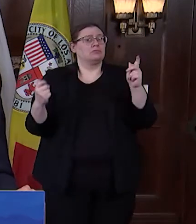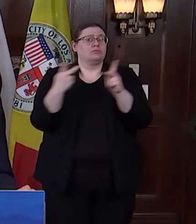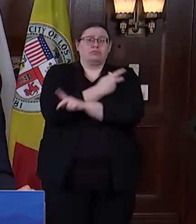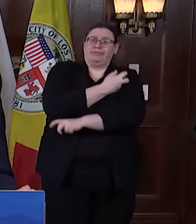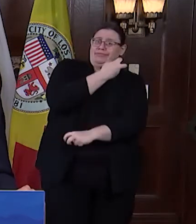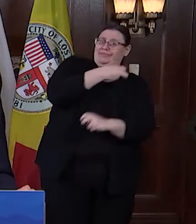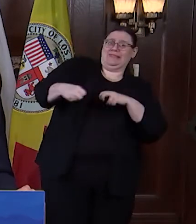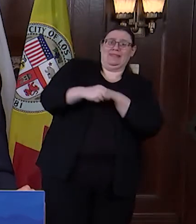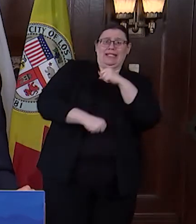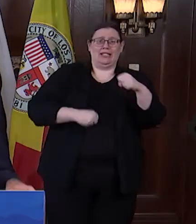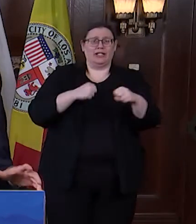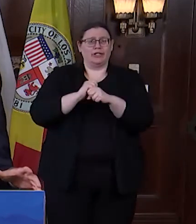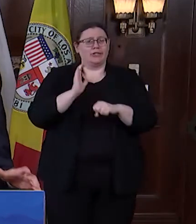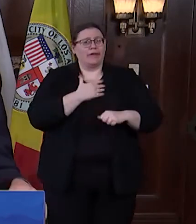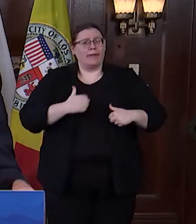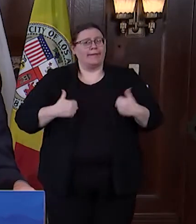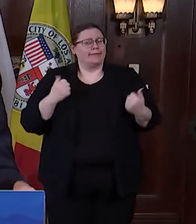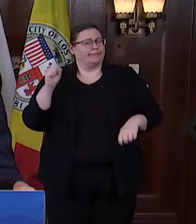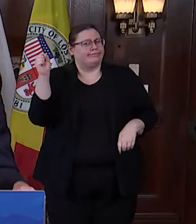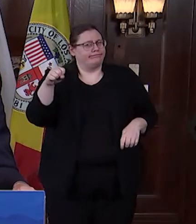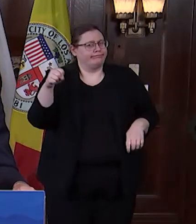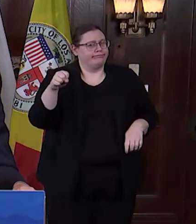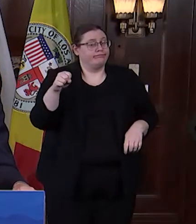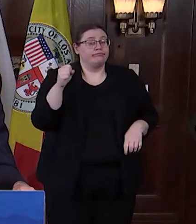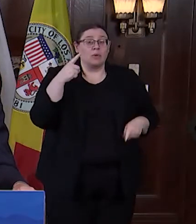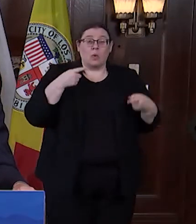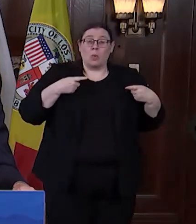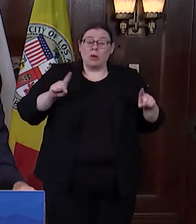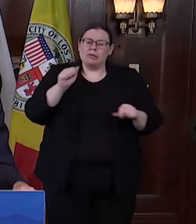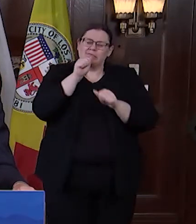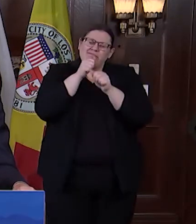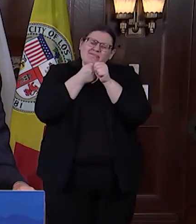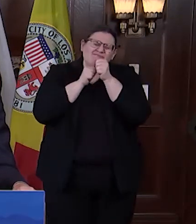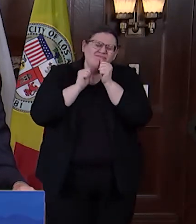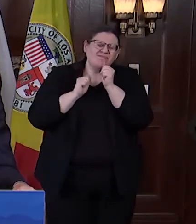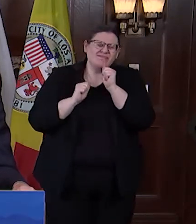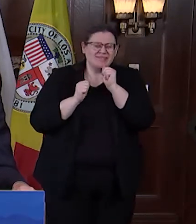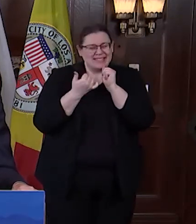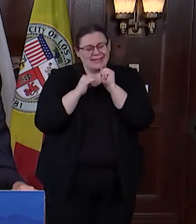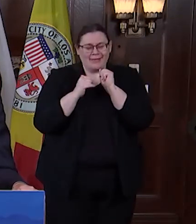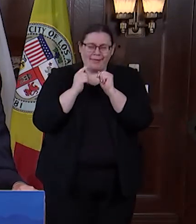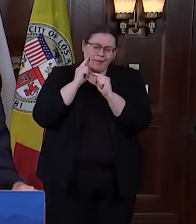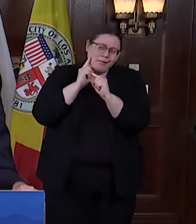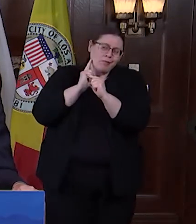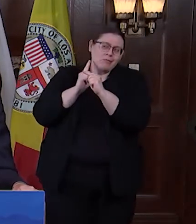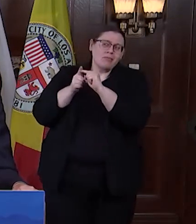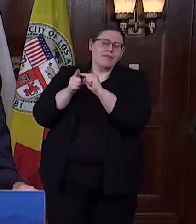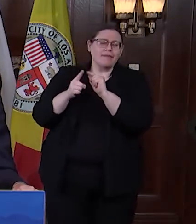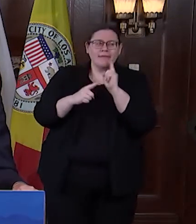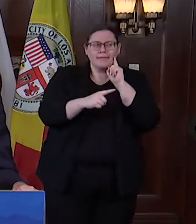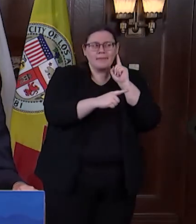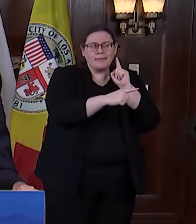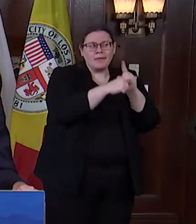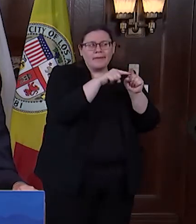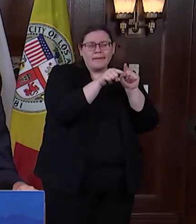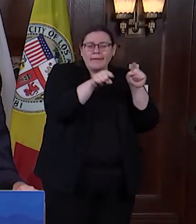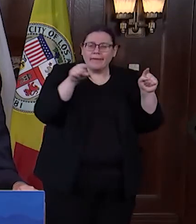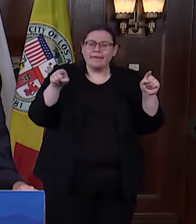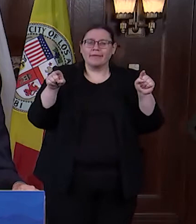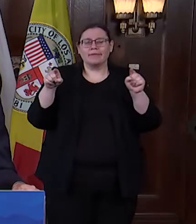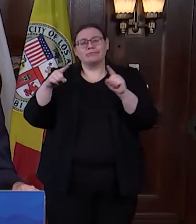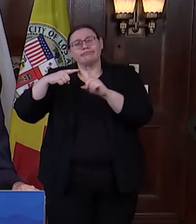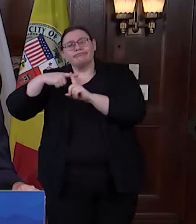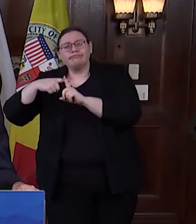life. But even in the midst of suffering, we see the rays of light, of kindness,